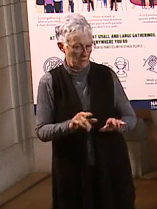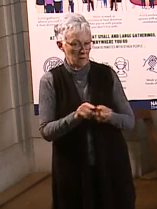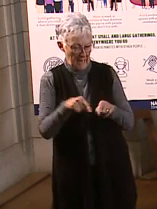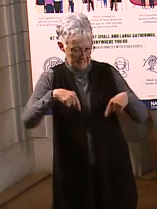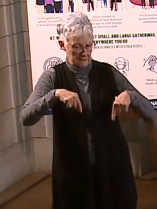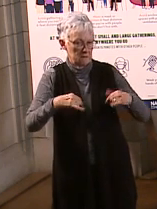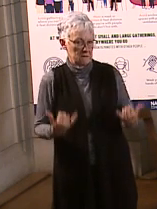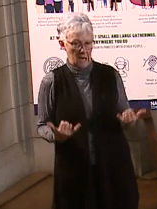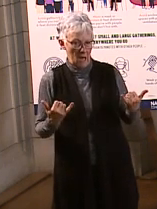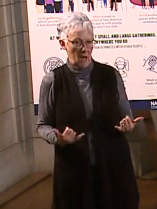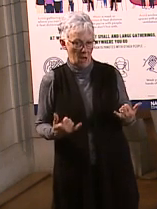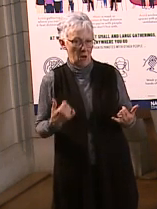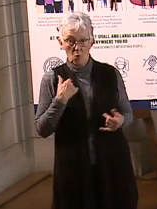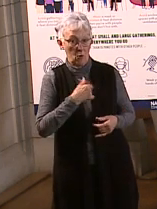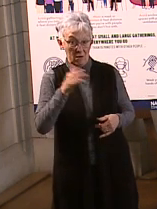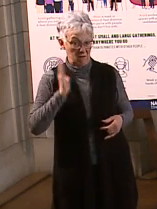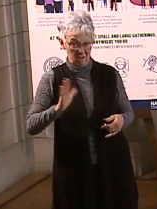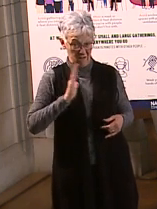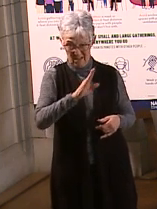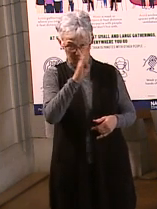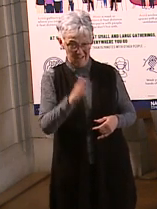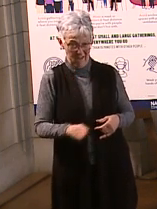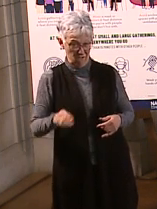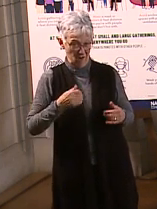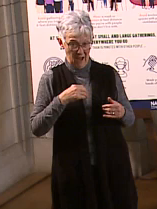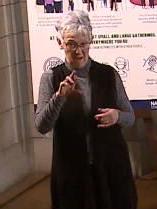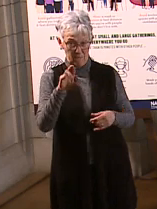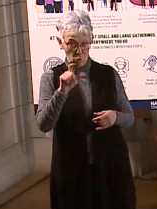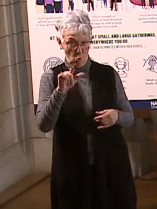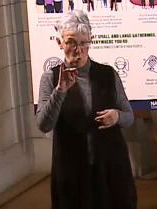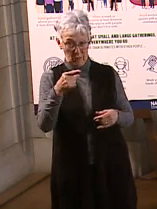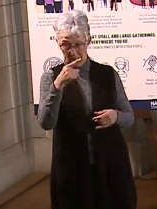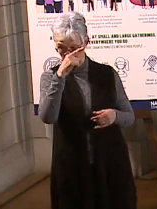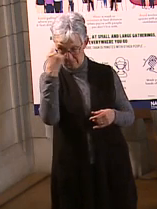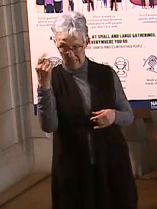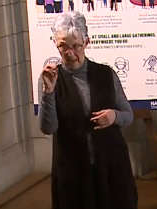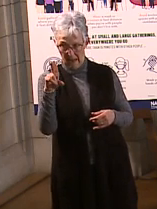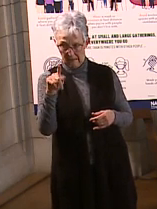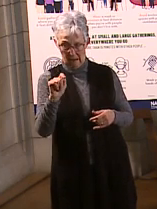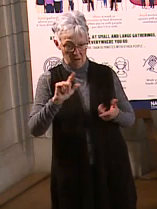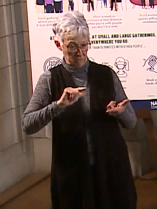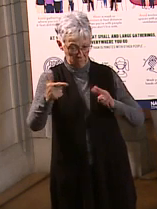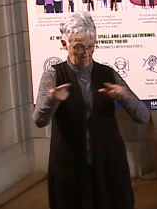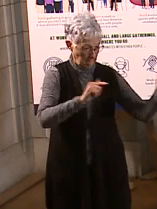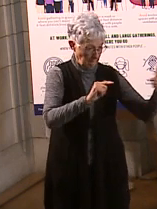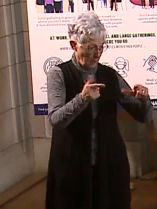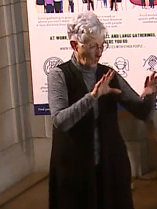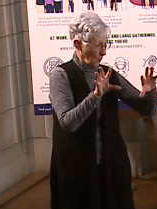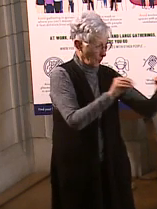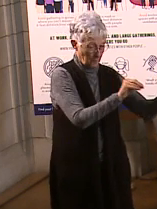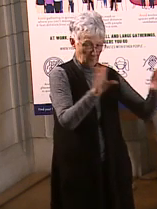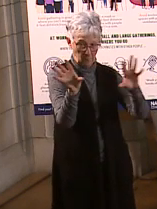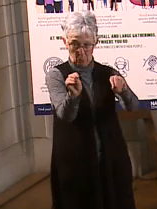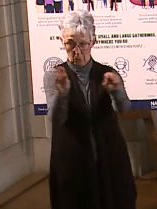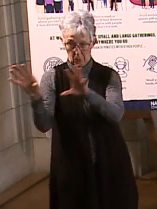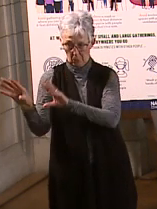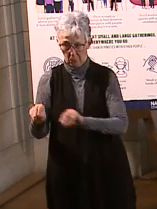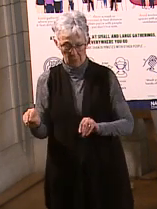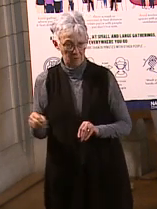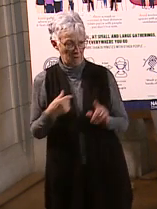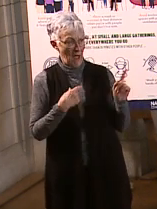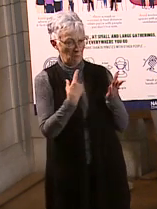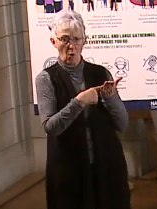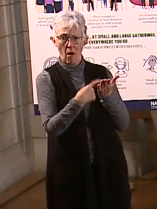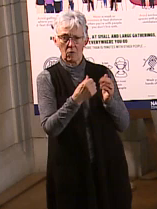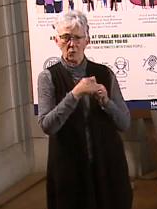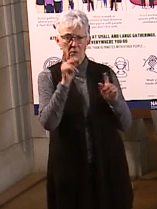let me tell you, we didn't have rolling blackouts back then. And in talking to some people who are the generation before me, they had cold weather like this too. And the power